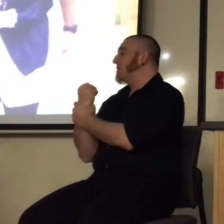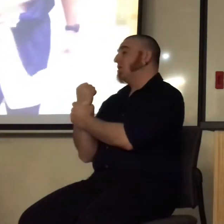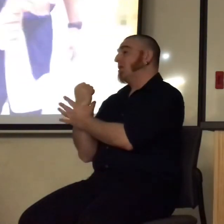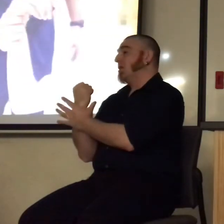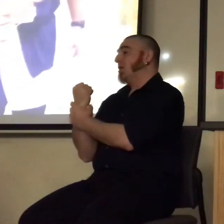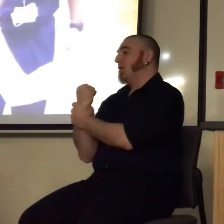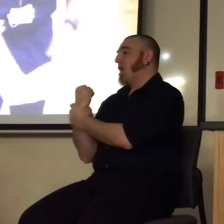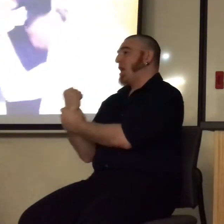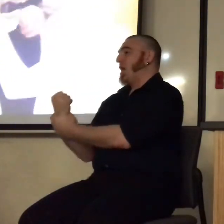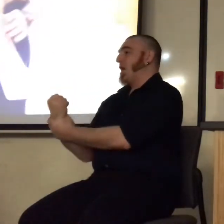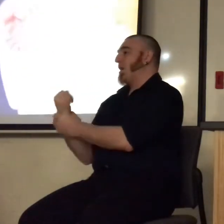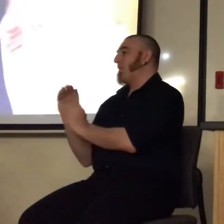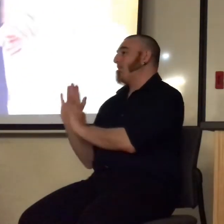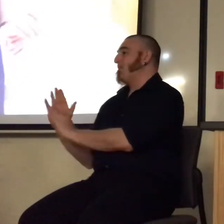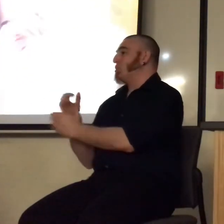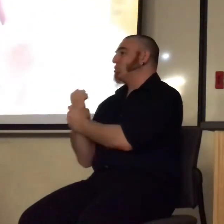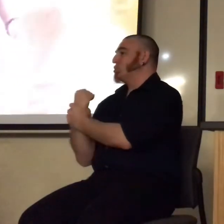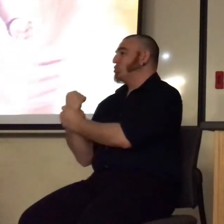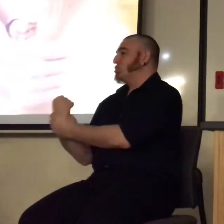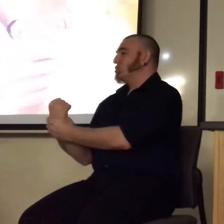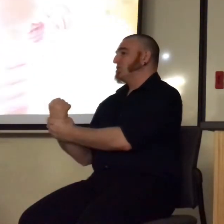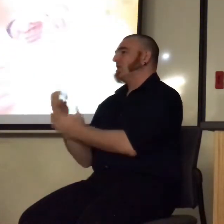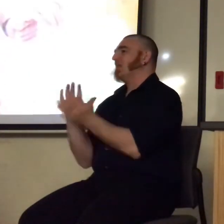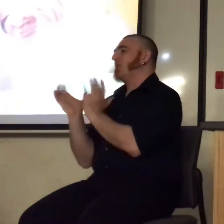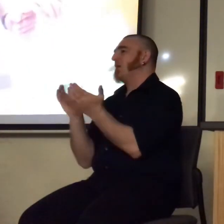your assessment of strength? I'm gonna compare.